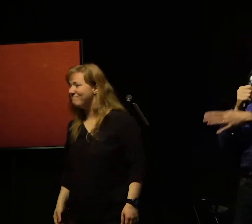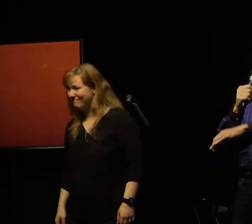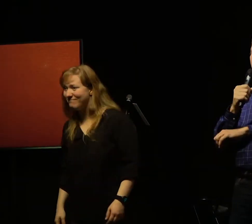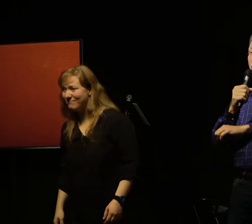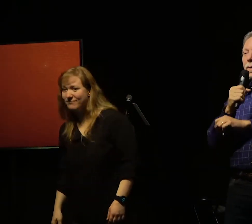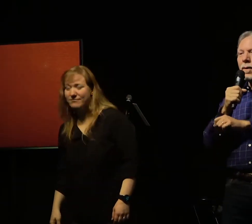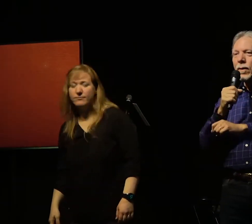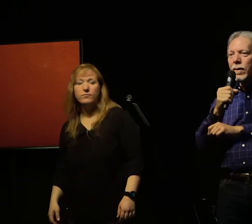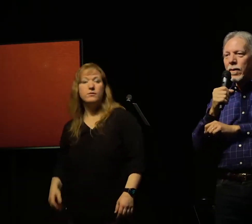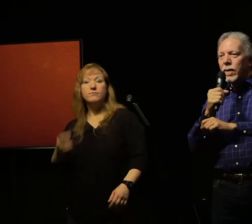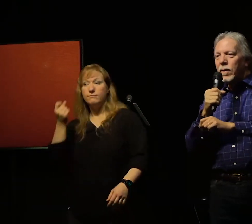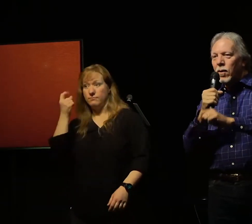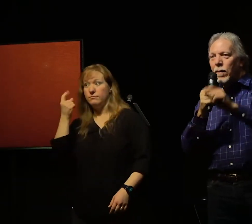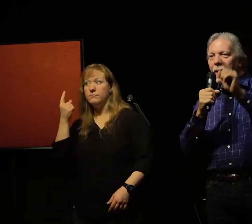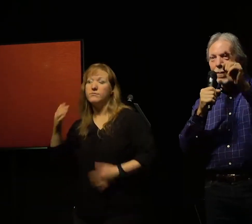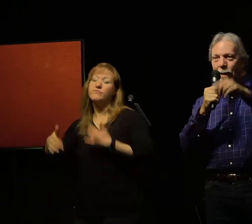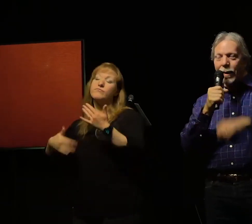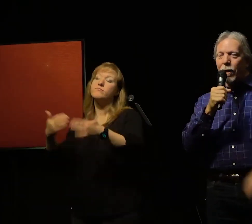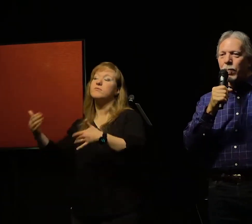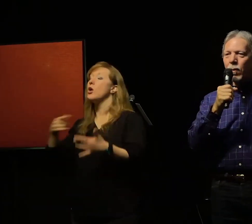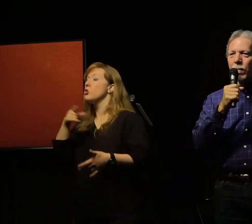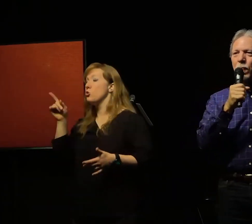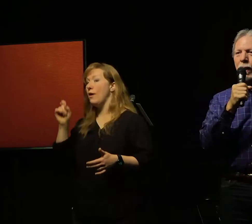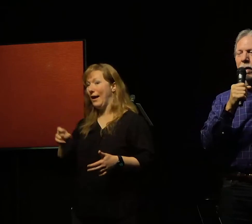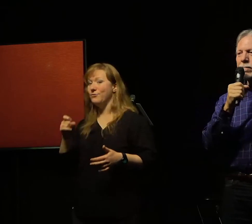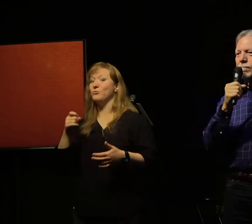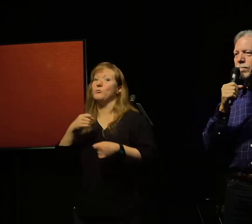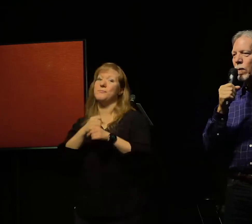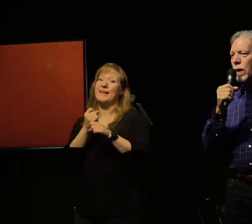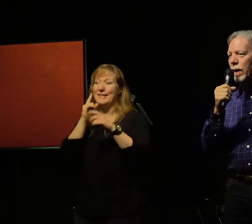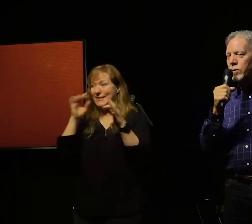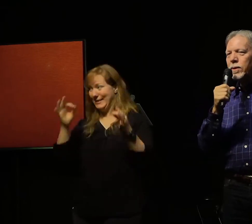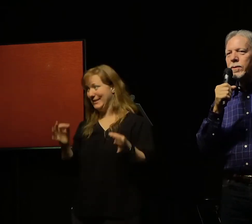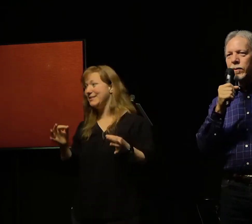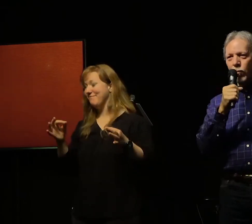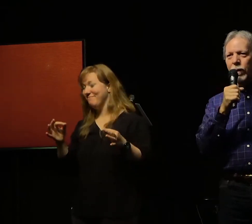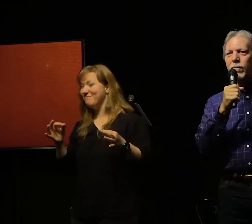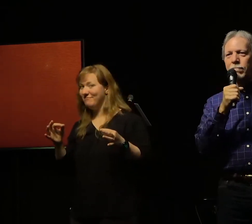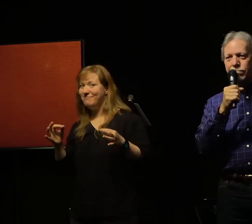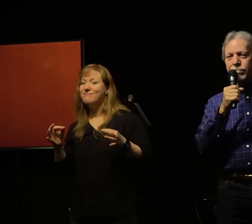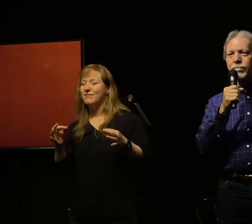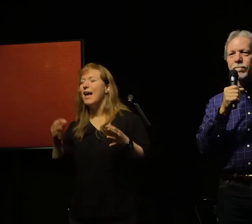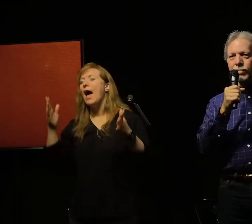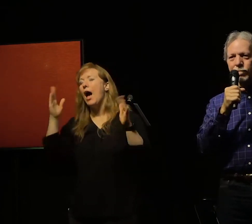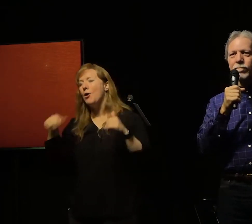Sooner or later, you may have to make that point. And I trust that you will.